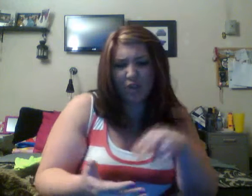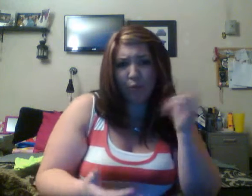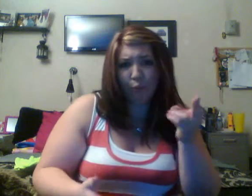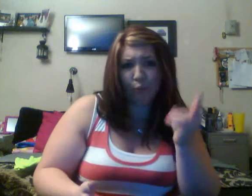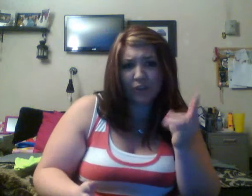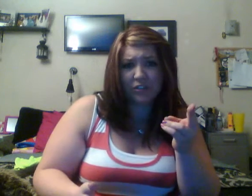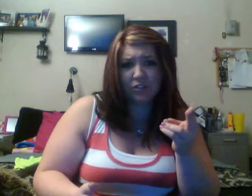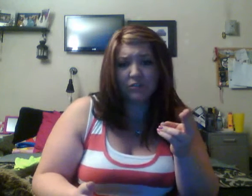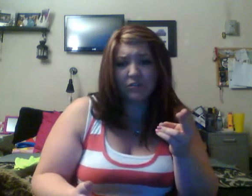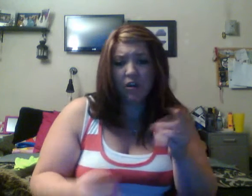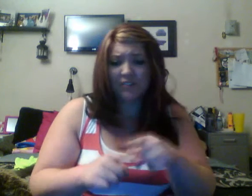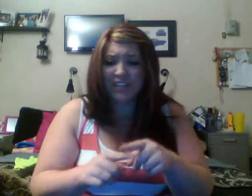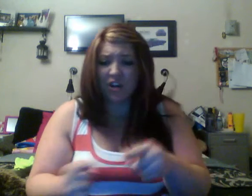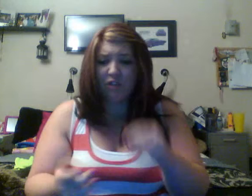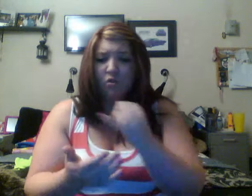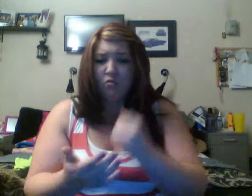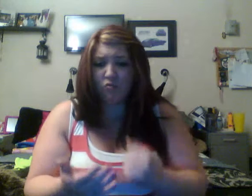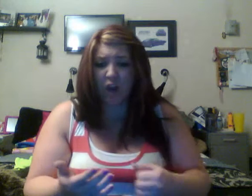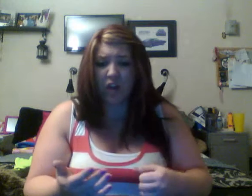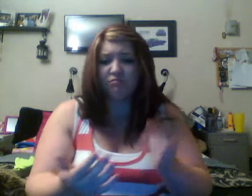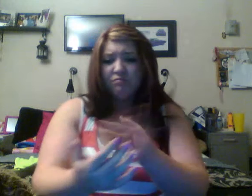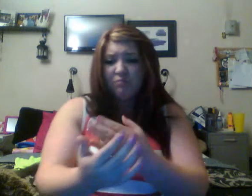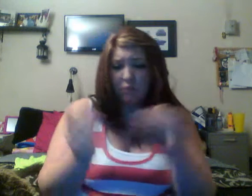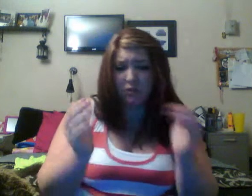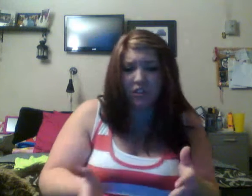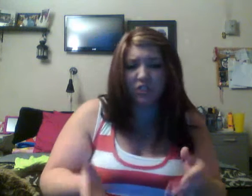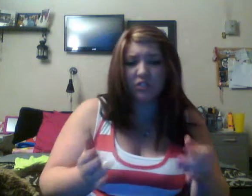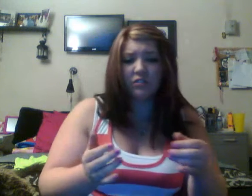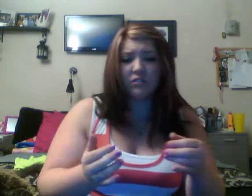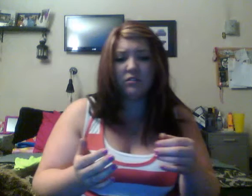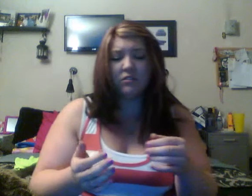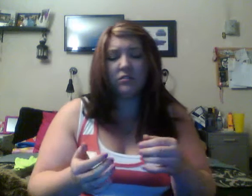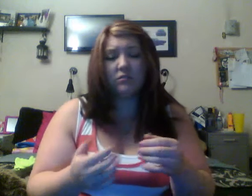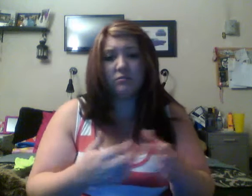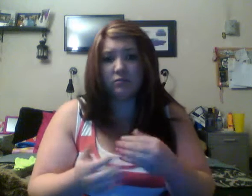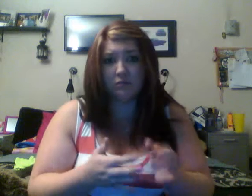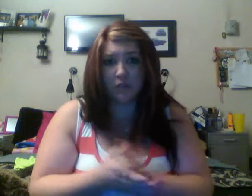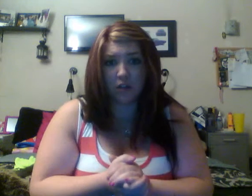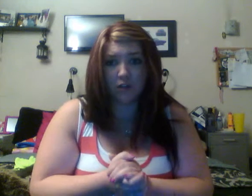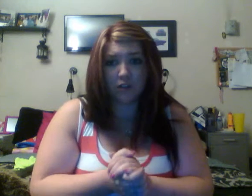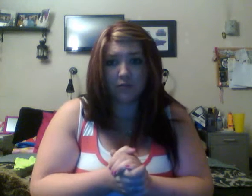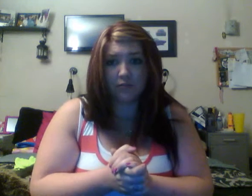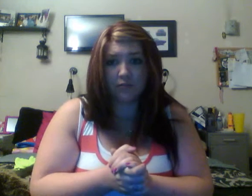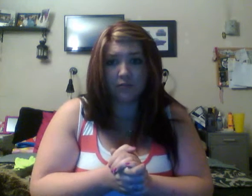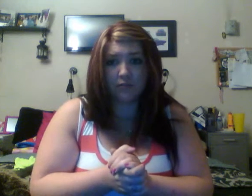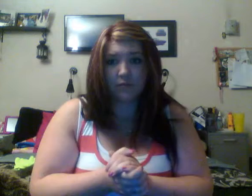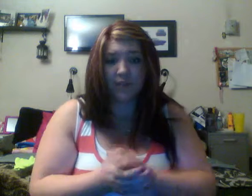musicians, painters, playwrights, of any given period from the Greeks on, gosh, their moms and dads did all